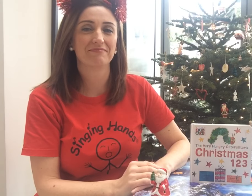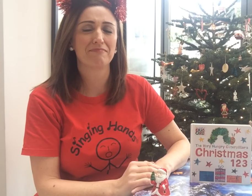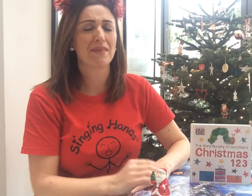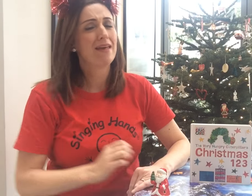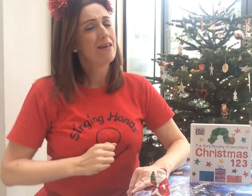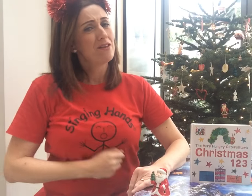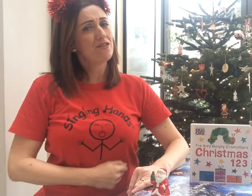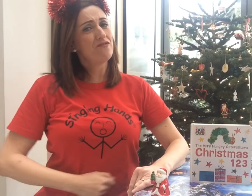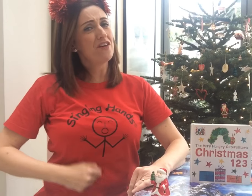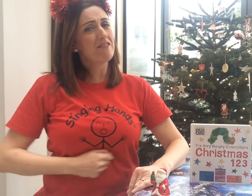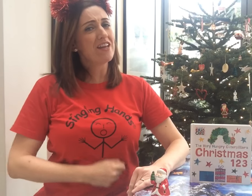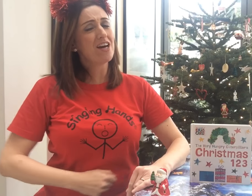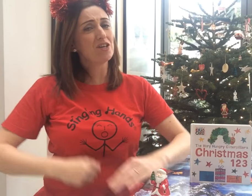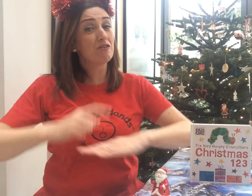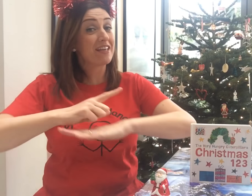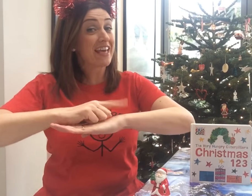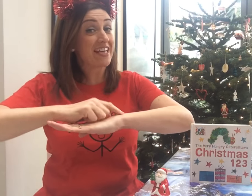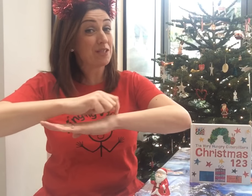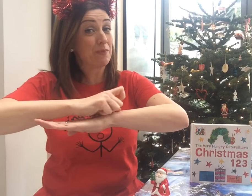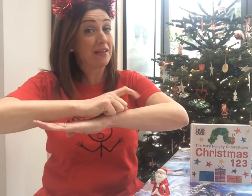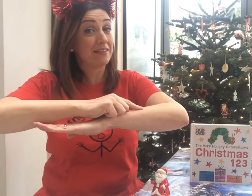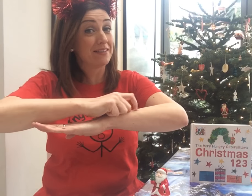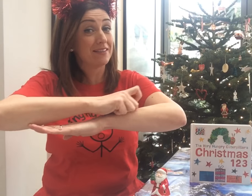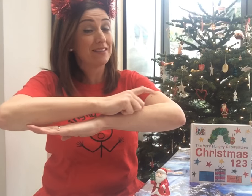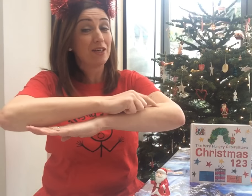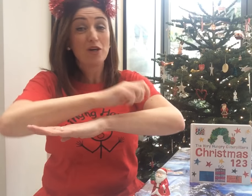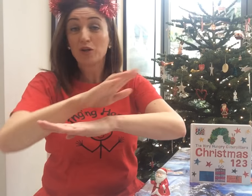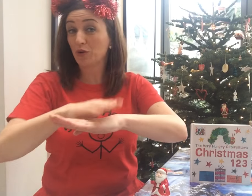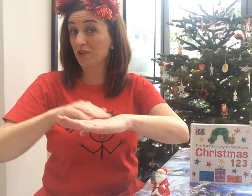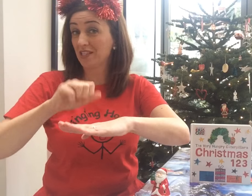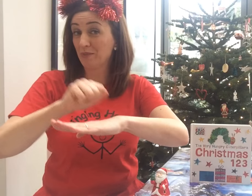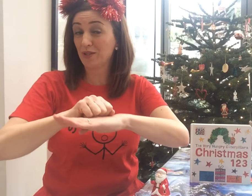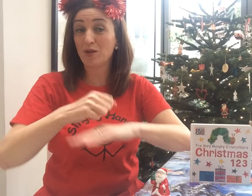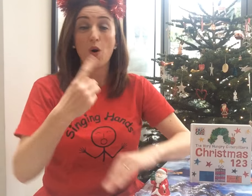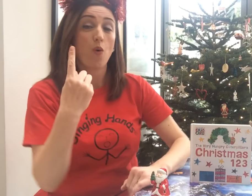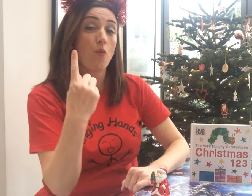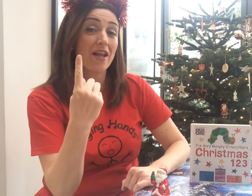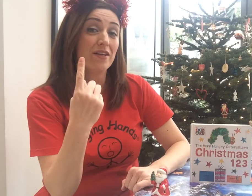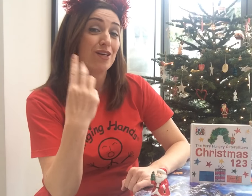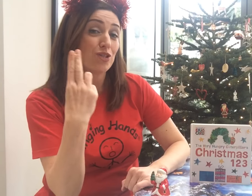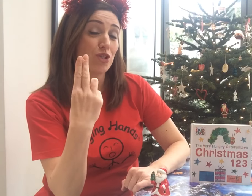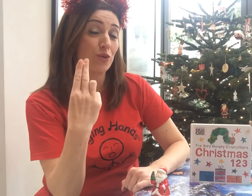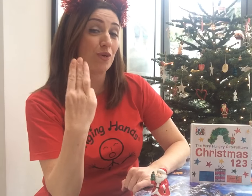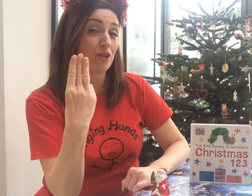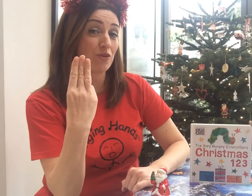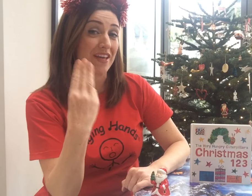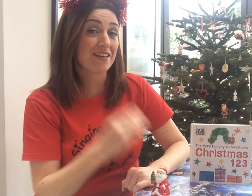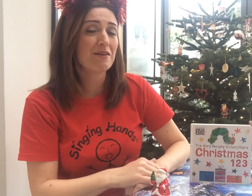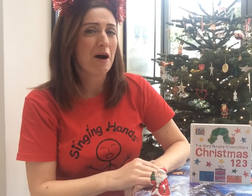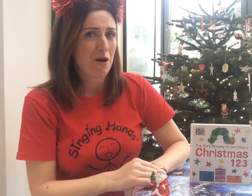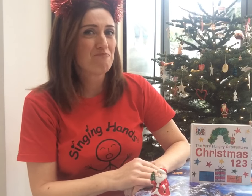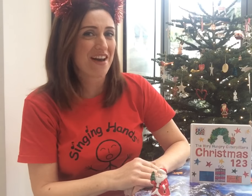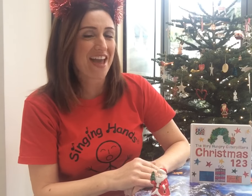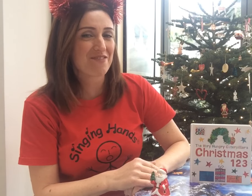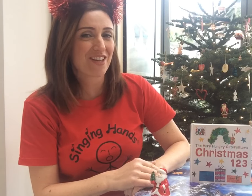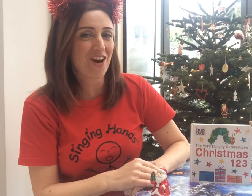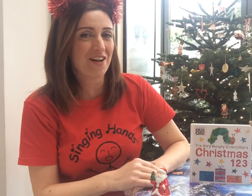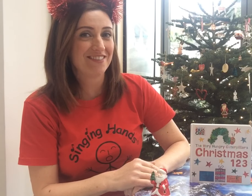the very hungry caterpillars Christmas one two three by Eric Carl